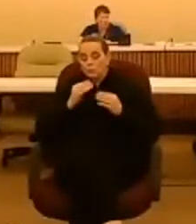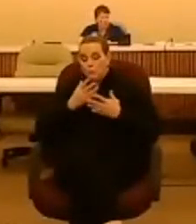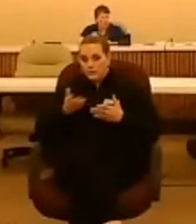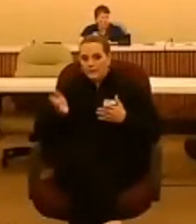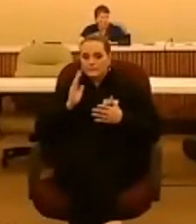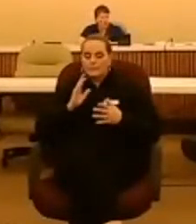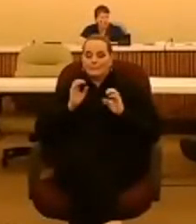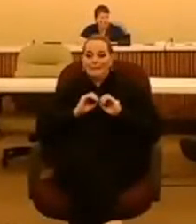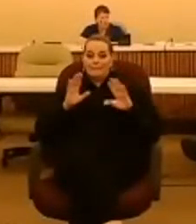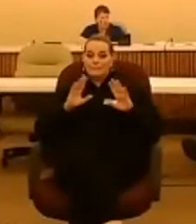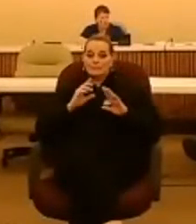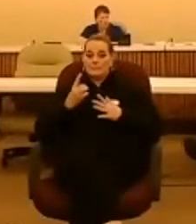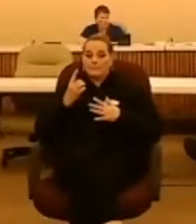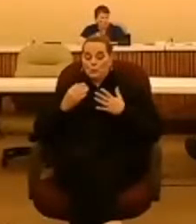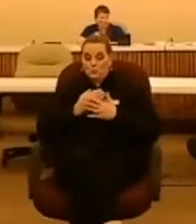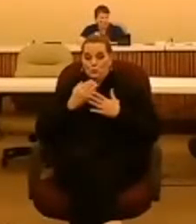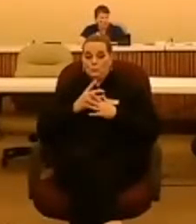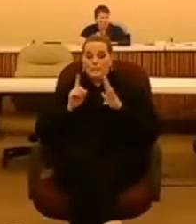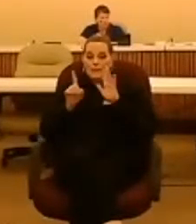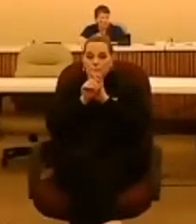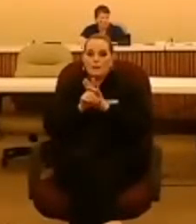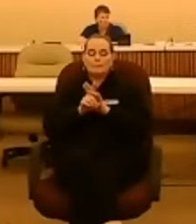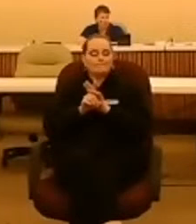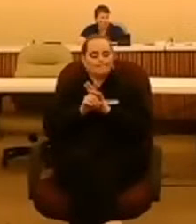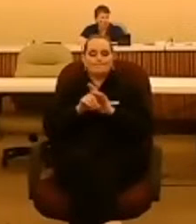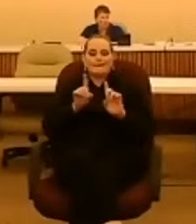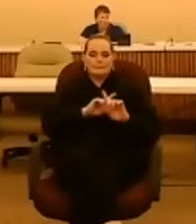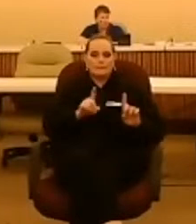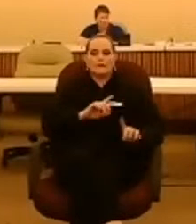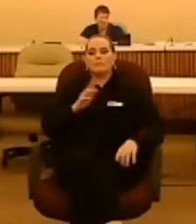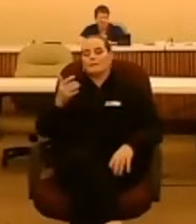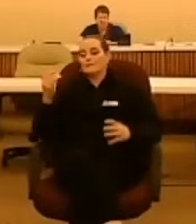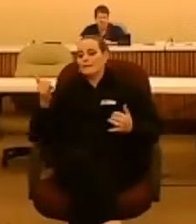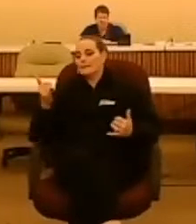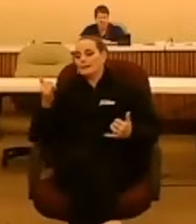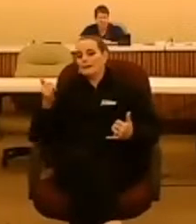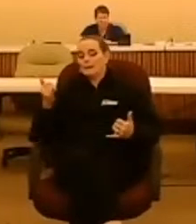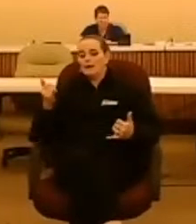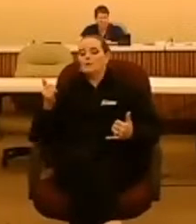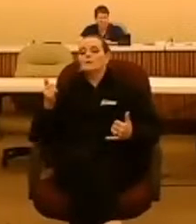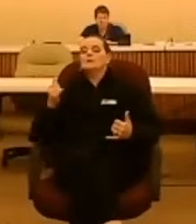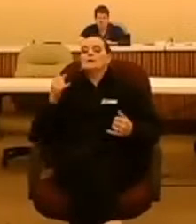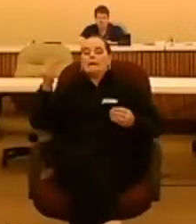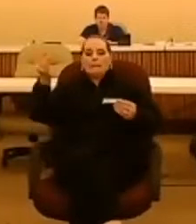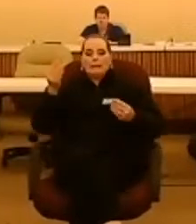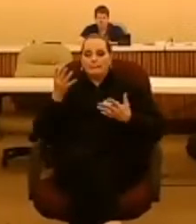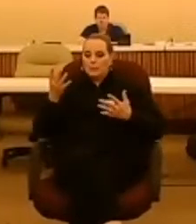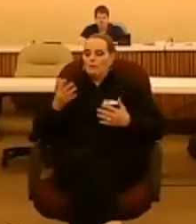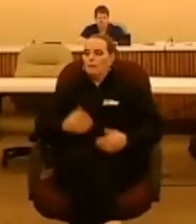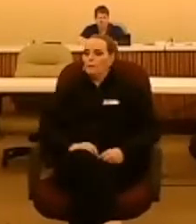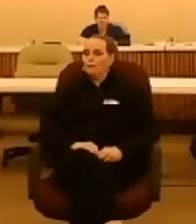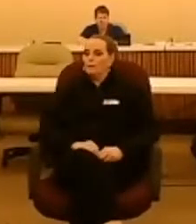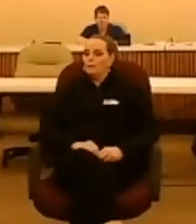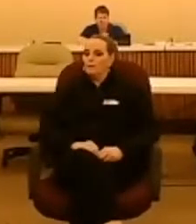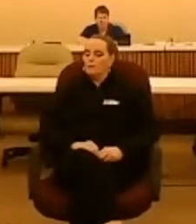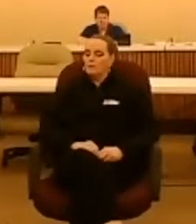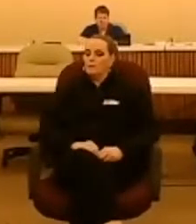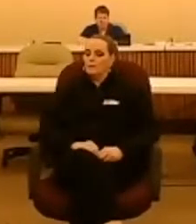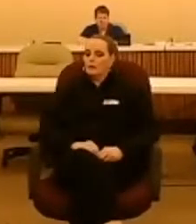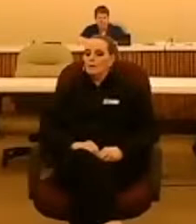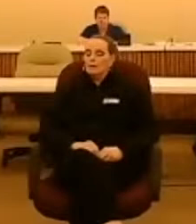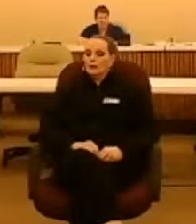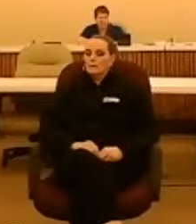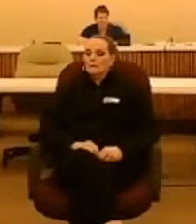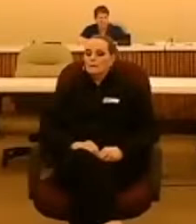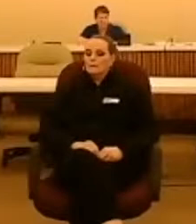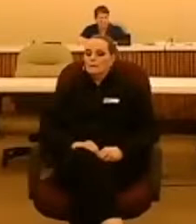if it's something new that arises, that's something else. But if it's something you know now, get it out on the table. And that's going to go for when